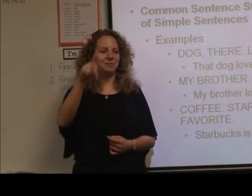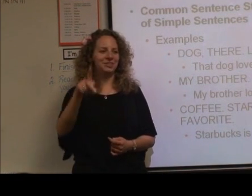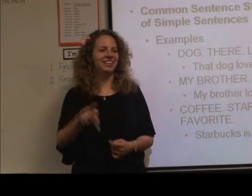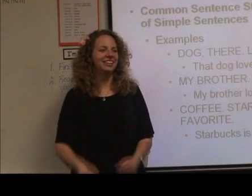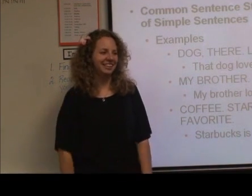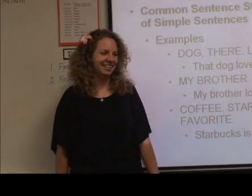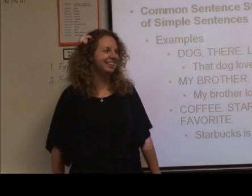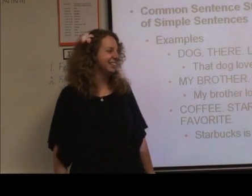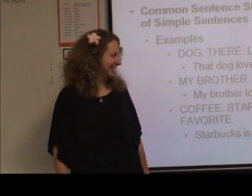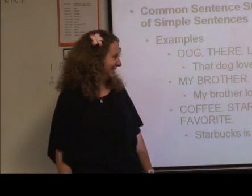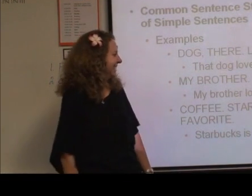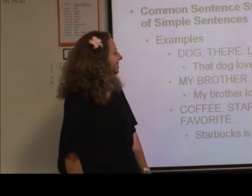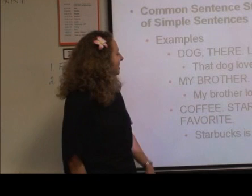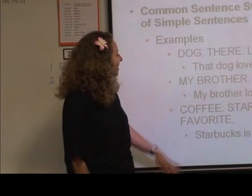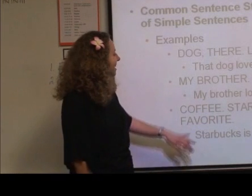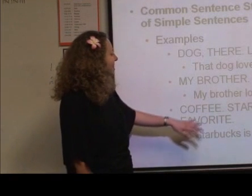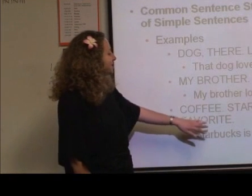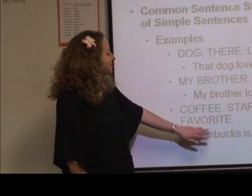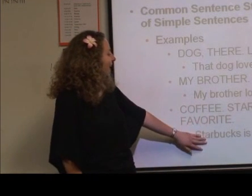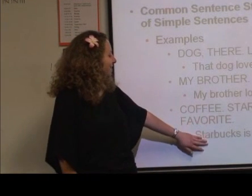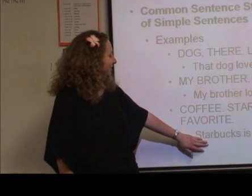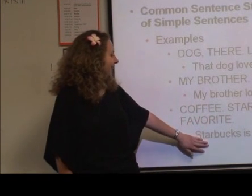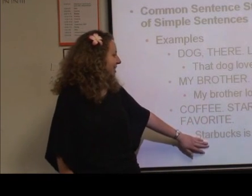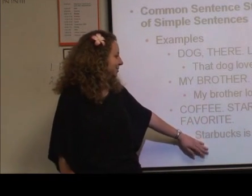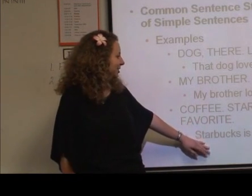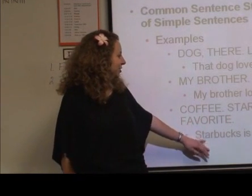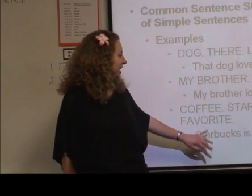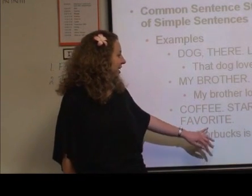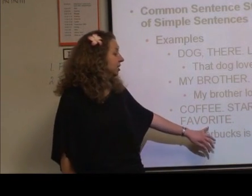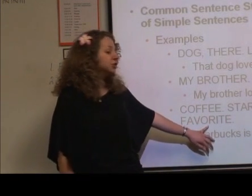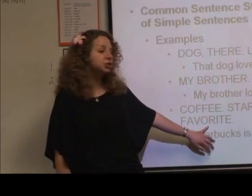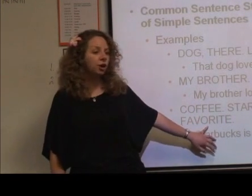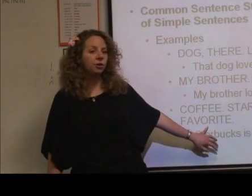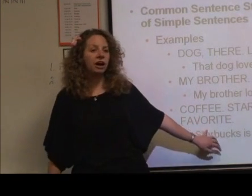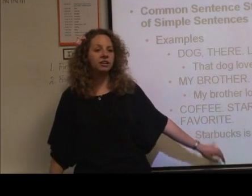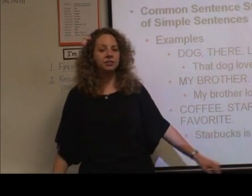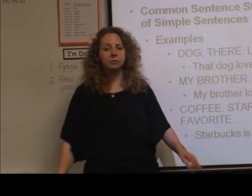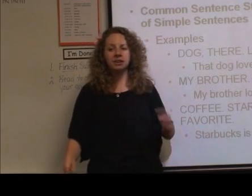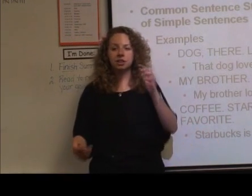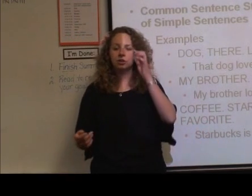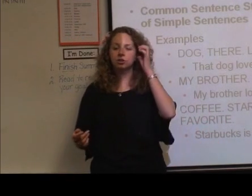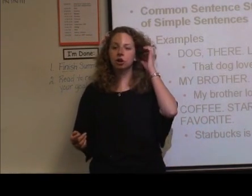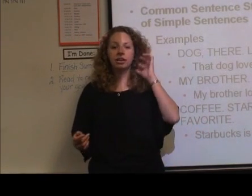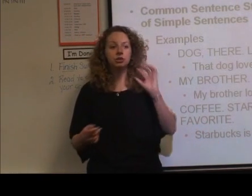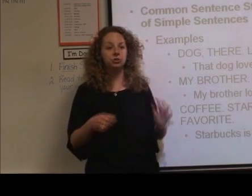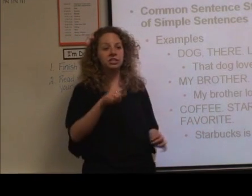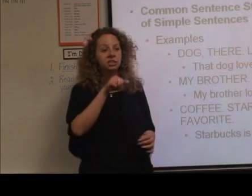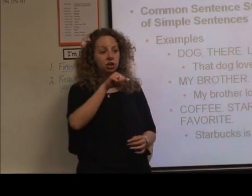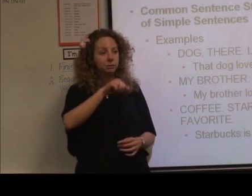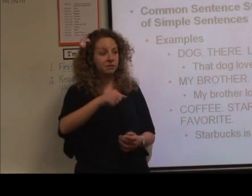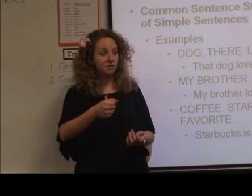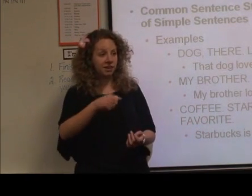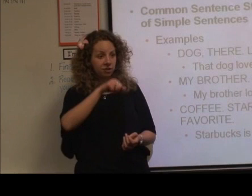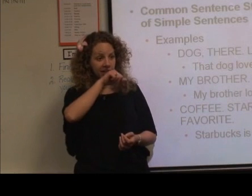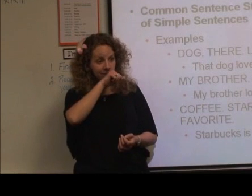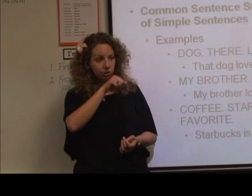Yes. Okay, and then we have our last one. Okay, so another way that you can, okay, so this can also be favorite, I told